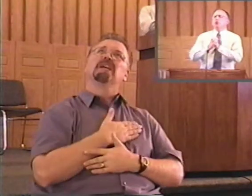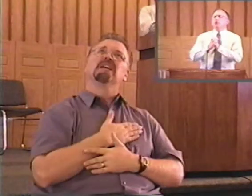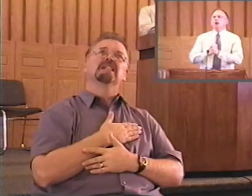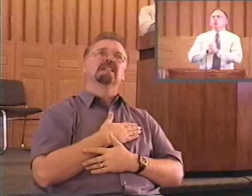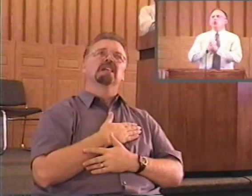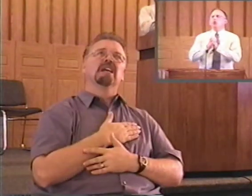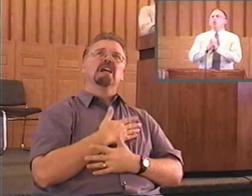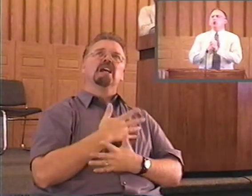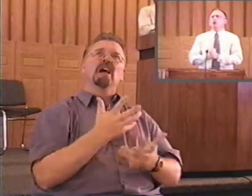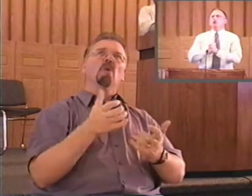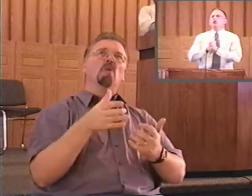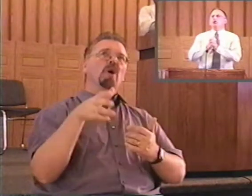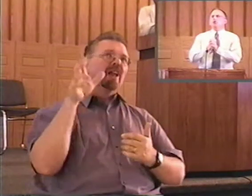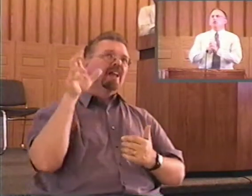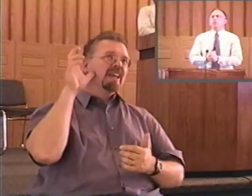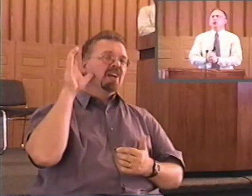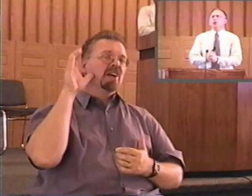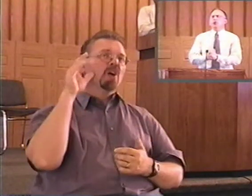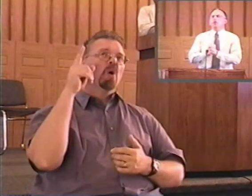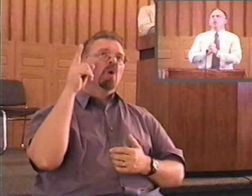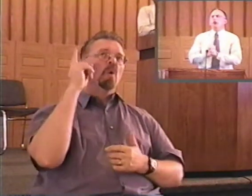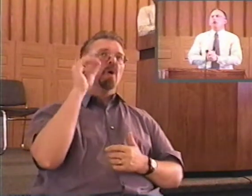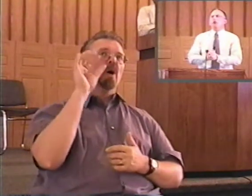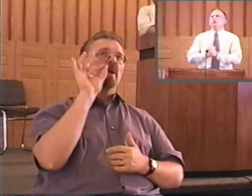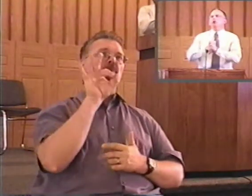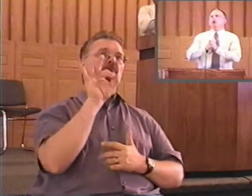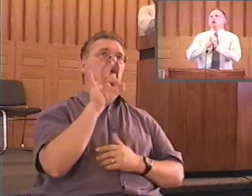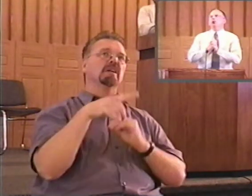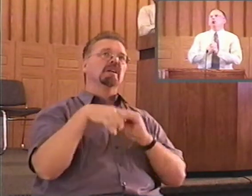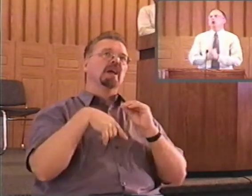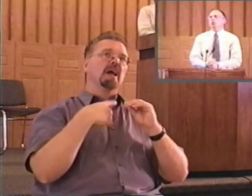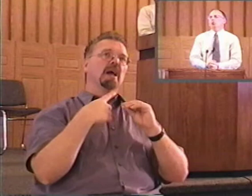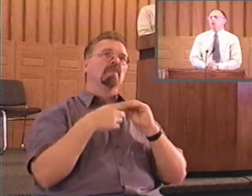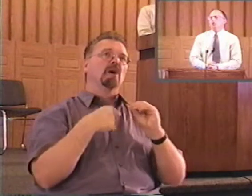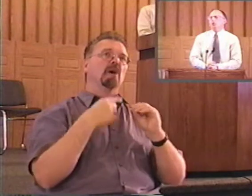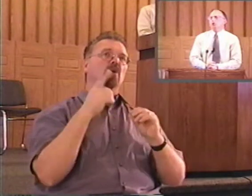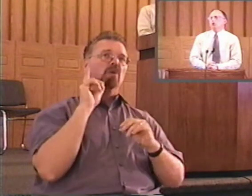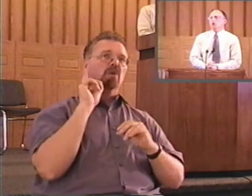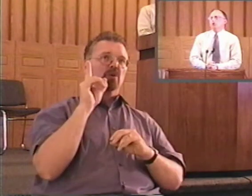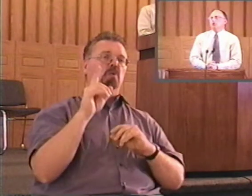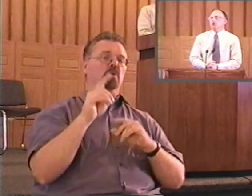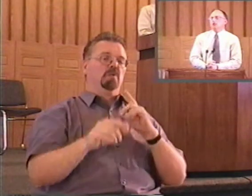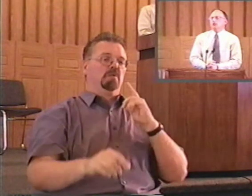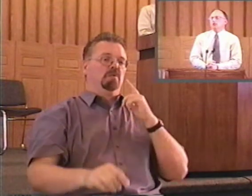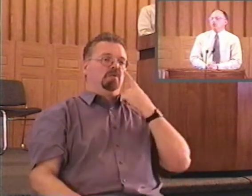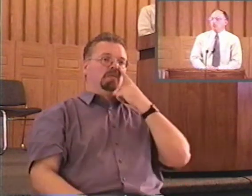just want to hear one sermon about you.